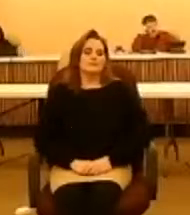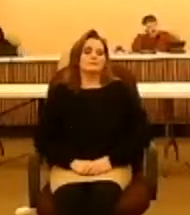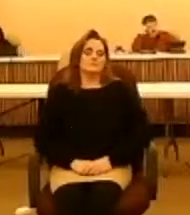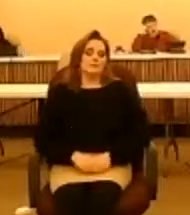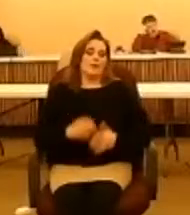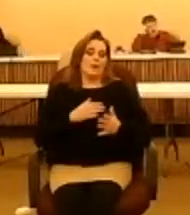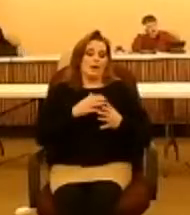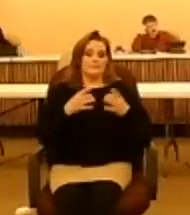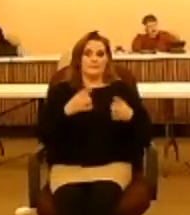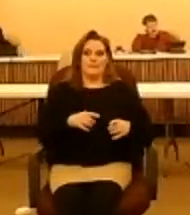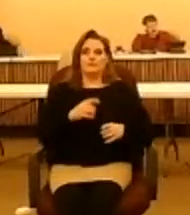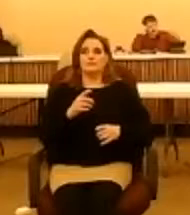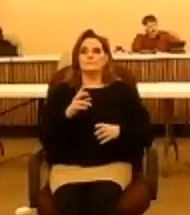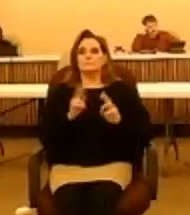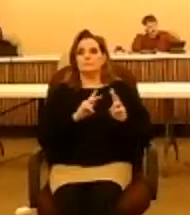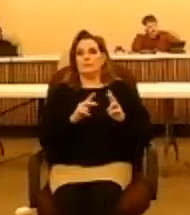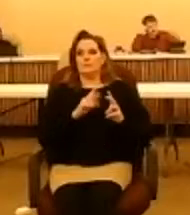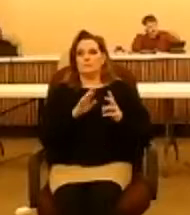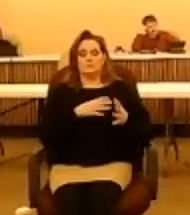often as people's schedules change,